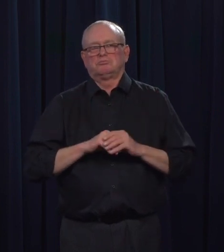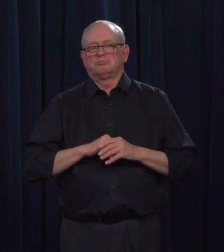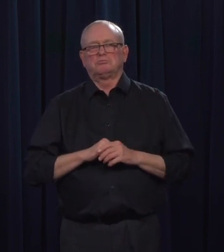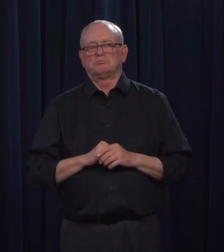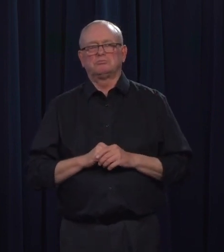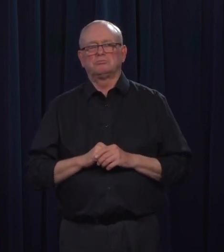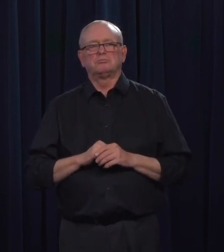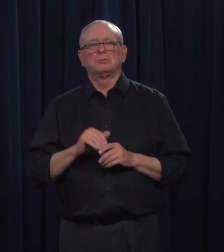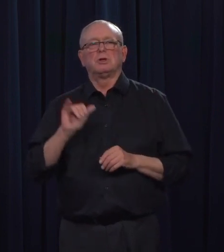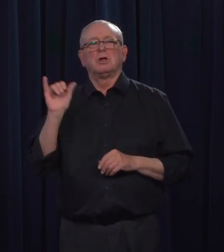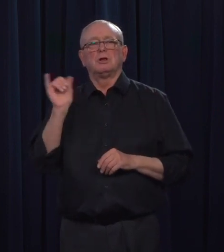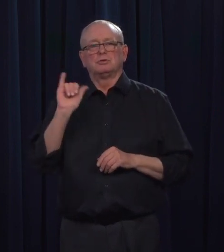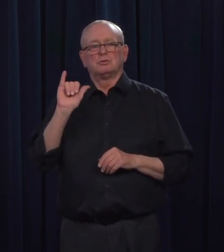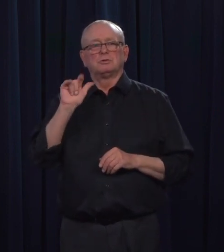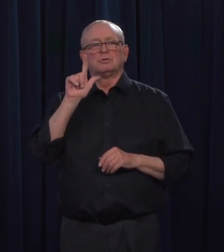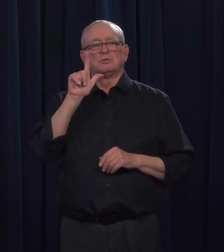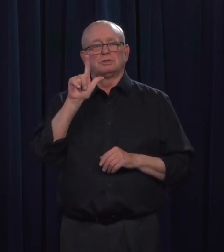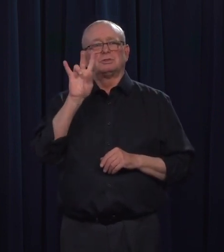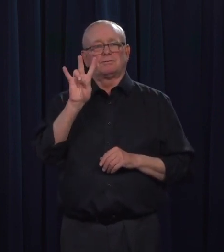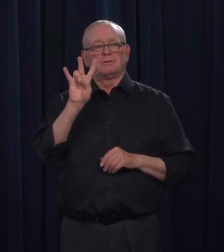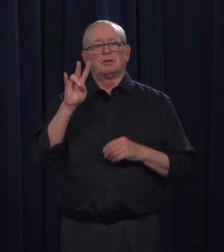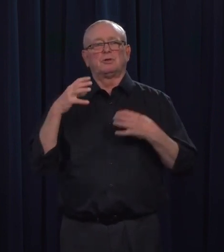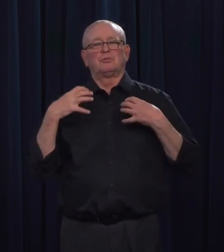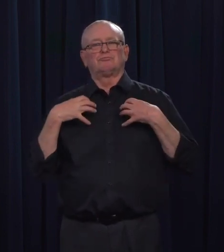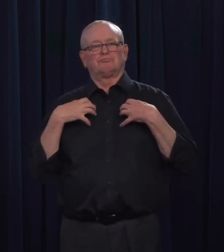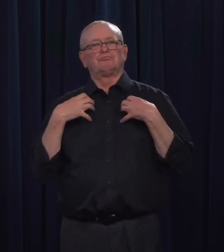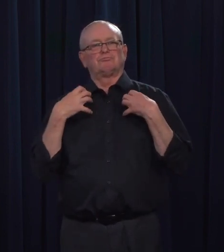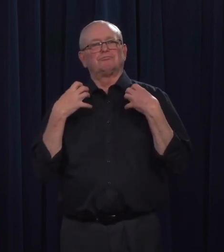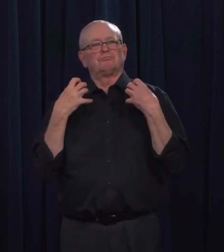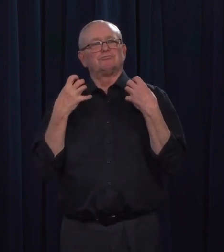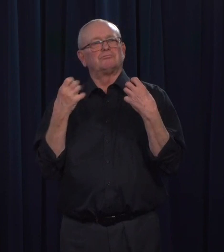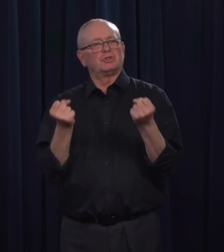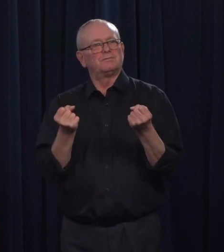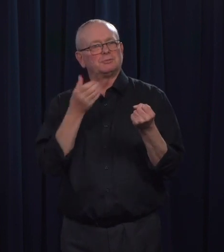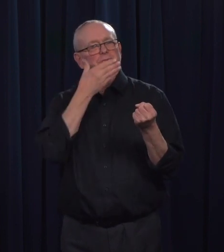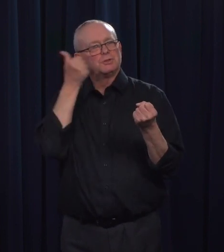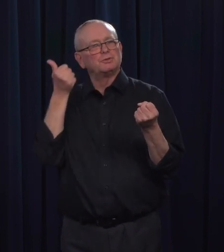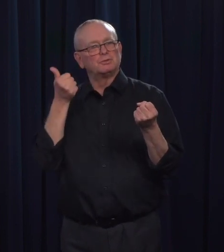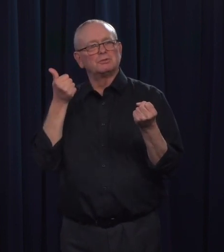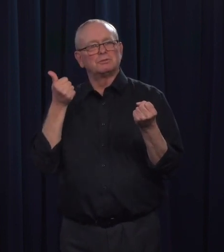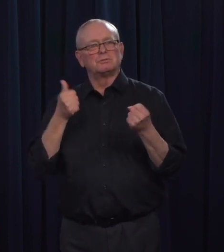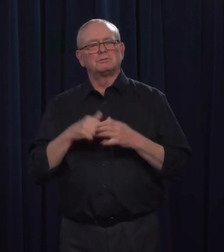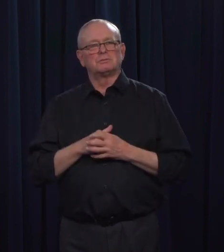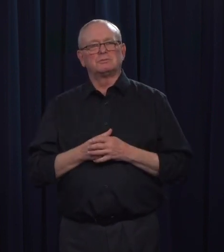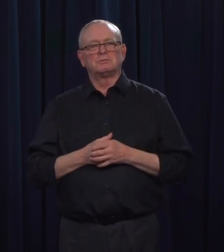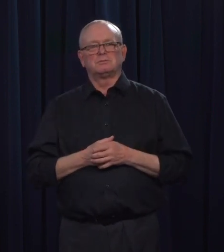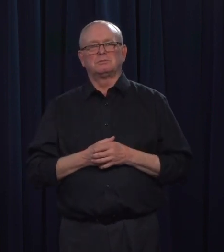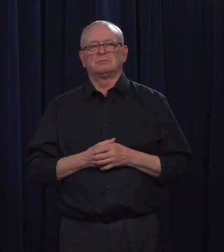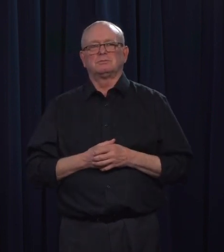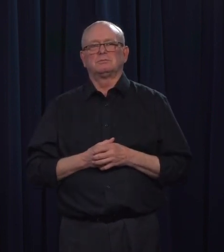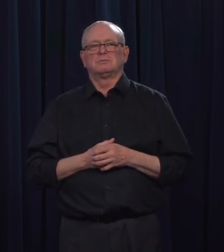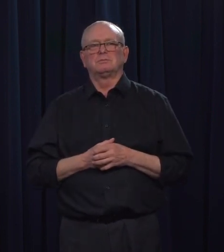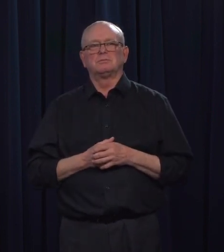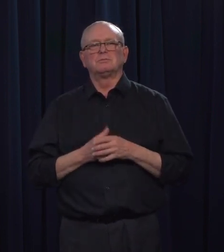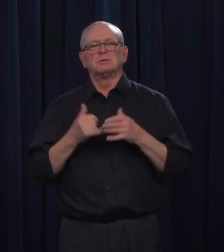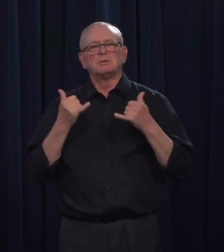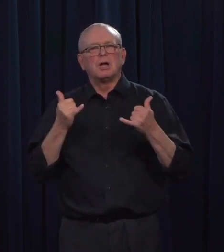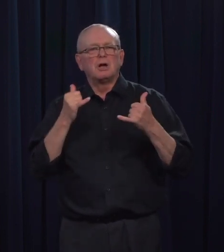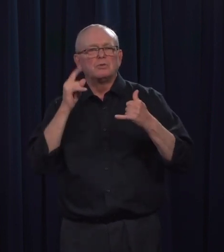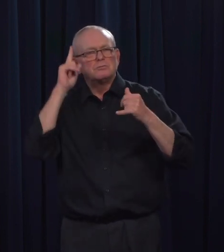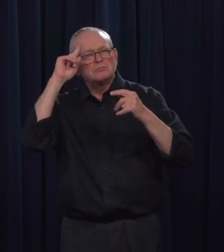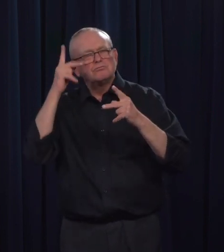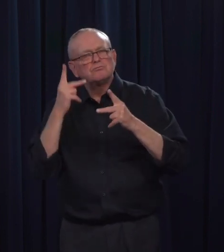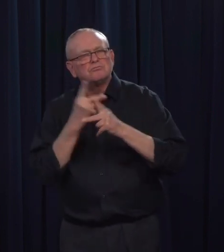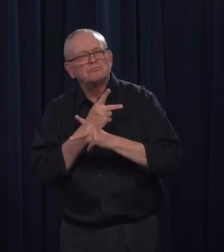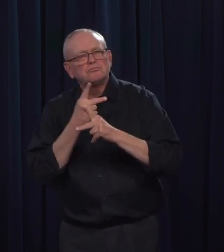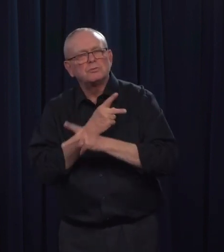an increase of 24 from previously reported numbers. As I mentioned previously, we are working on streamlining the process for